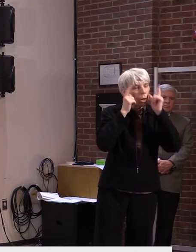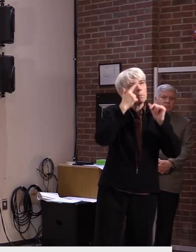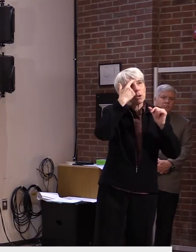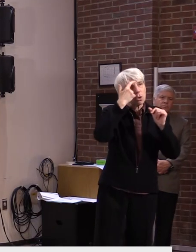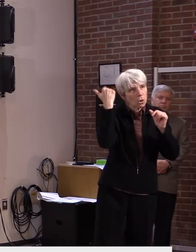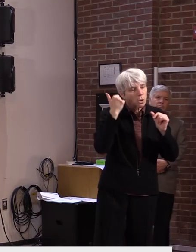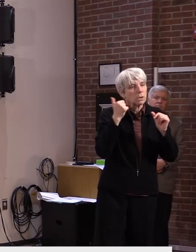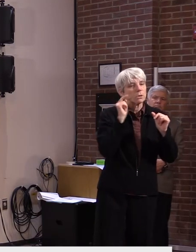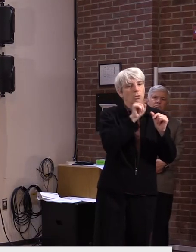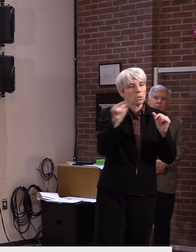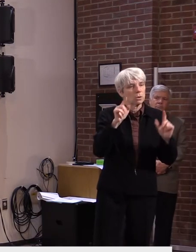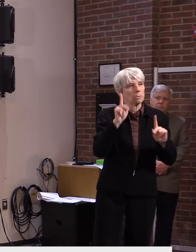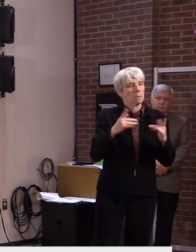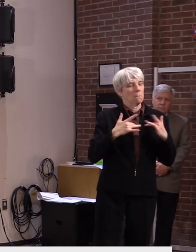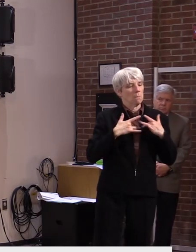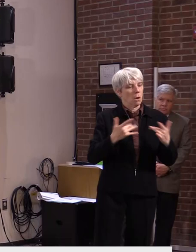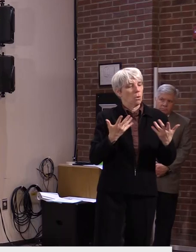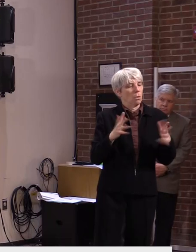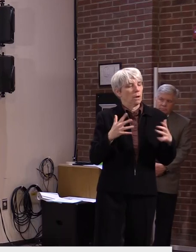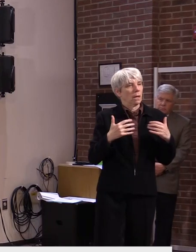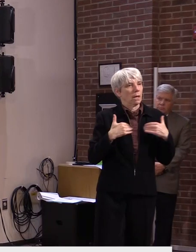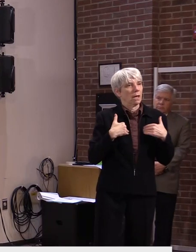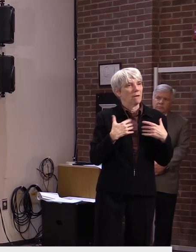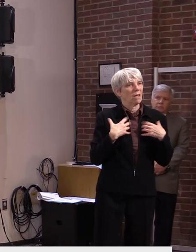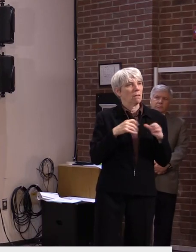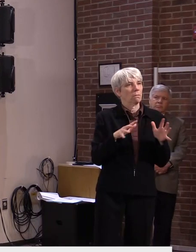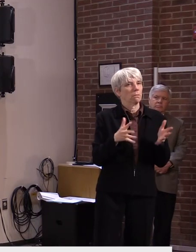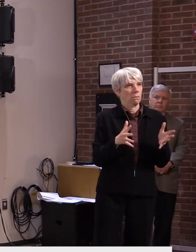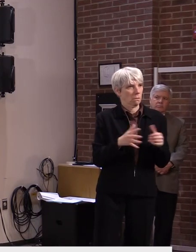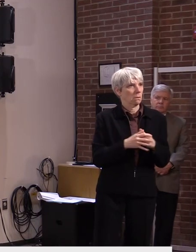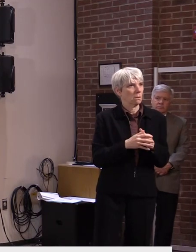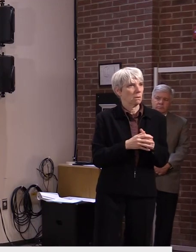lot of chronic conditions attached to most every